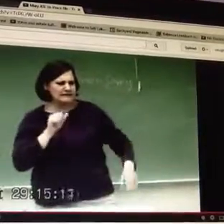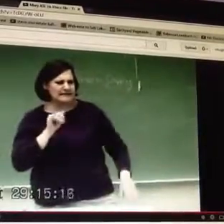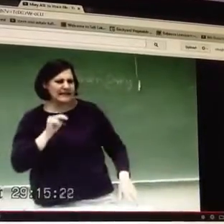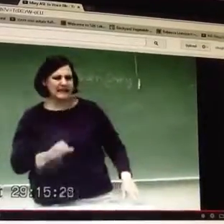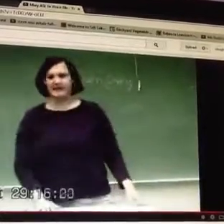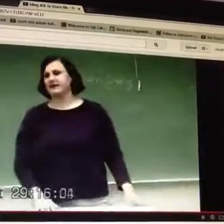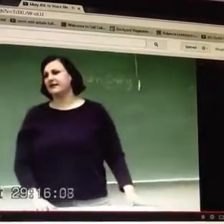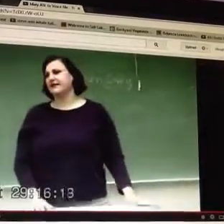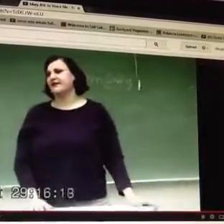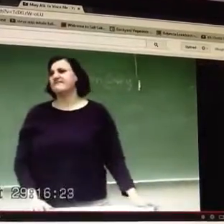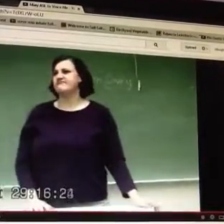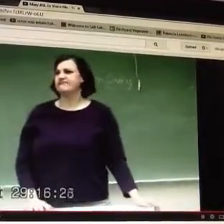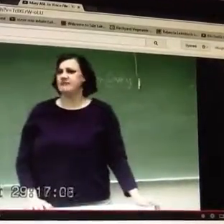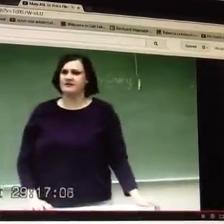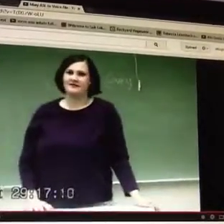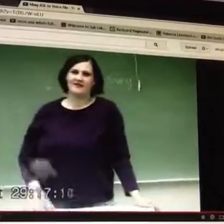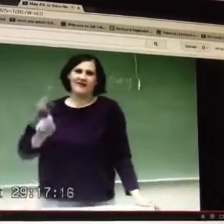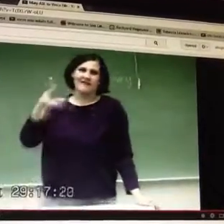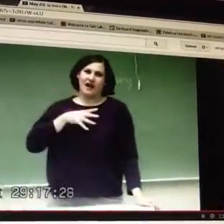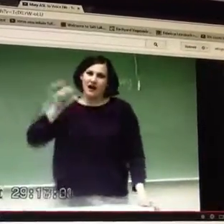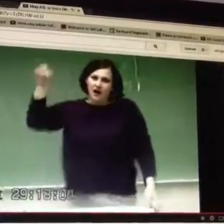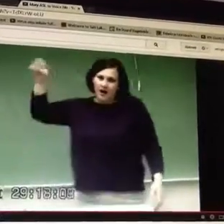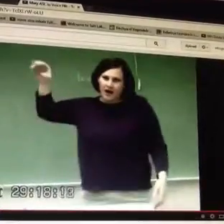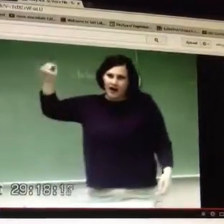that appointment? When is this due?